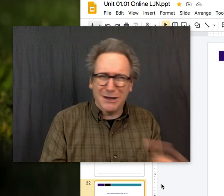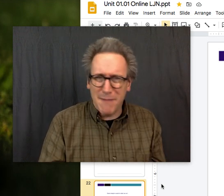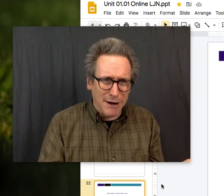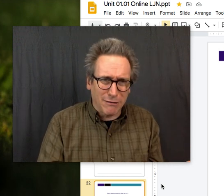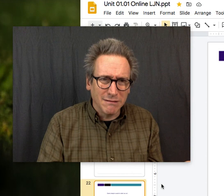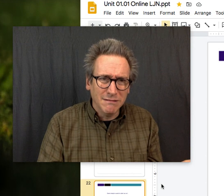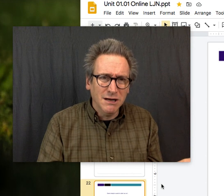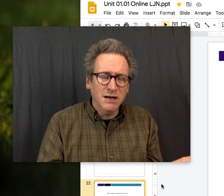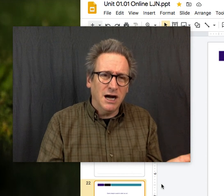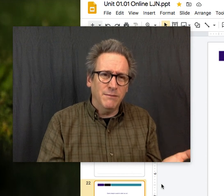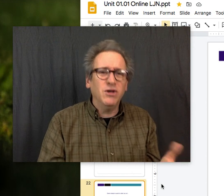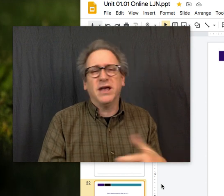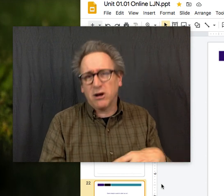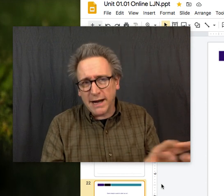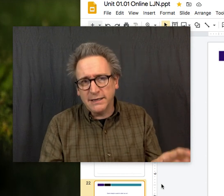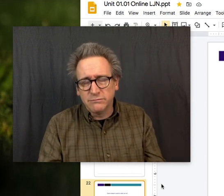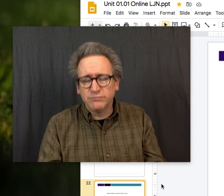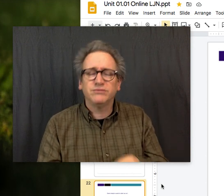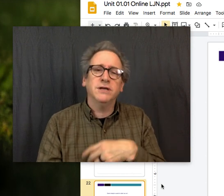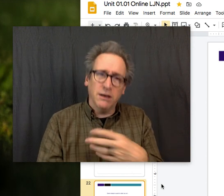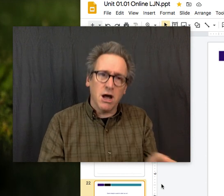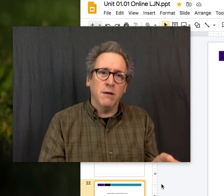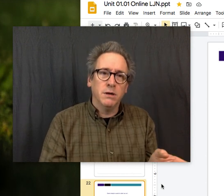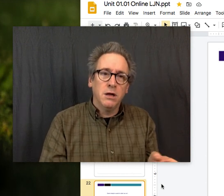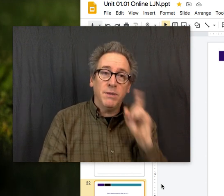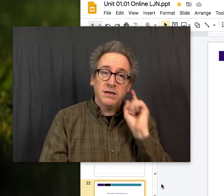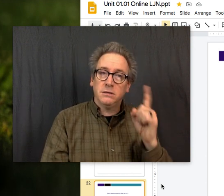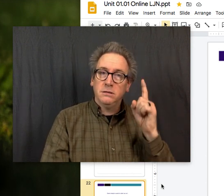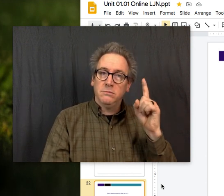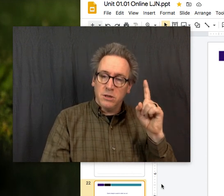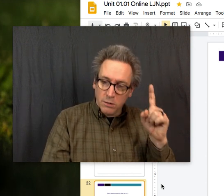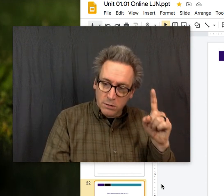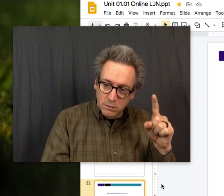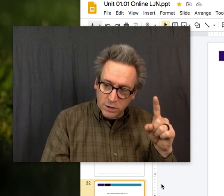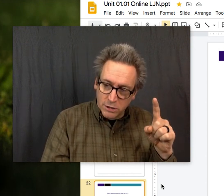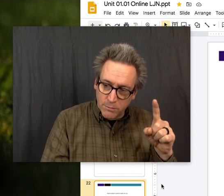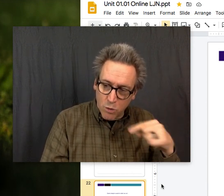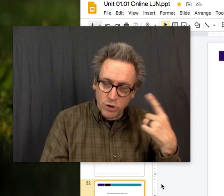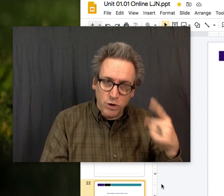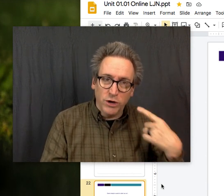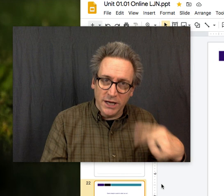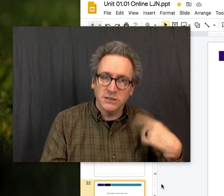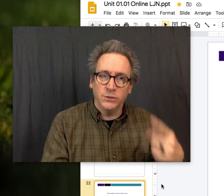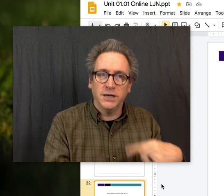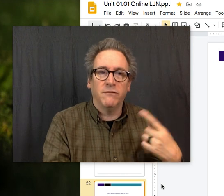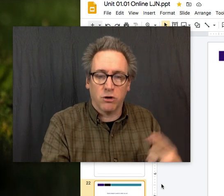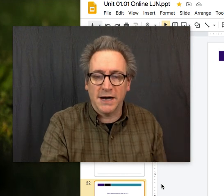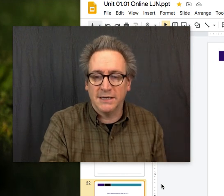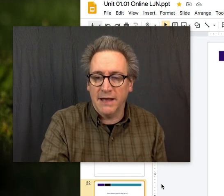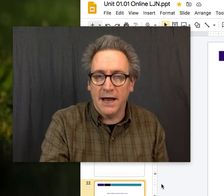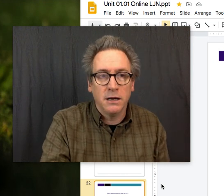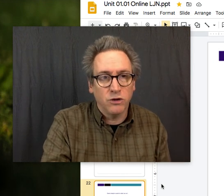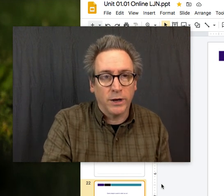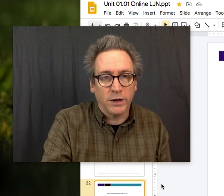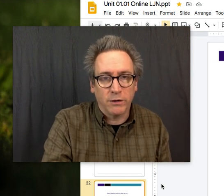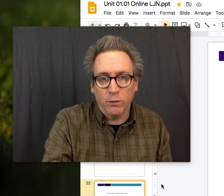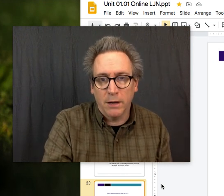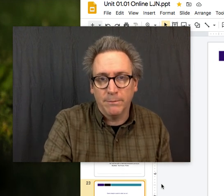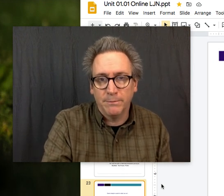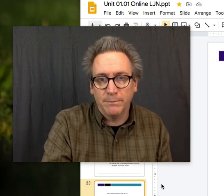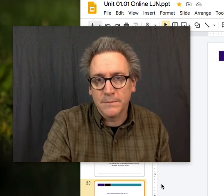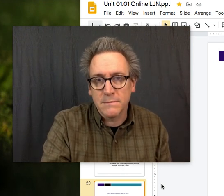not going to matter. You'll get corrected. It'll come. But the more you put into it of correcting that, the quicker